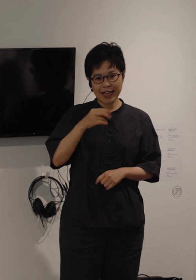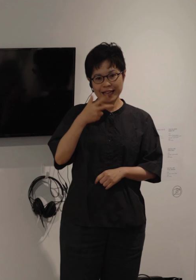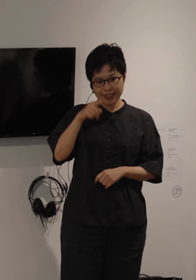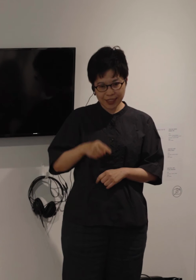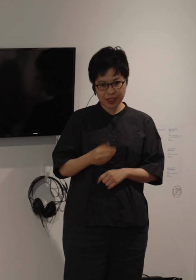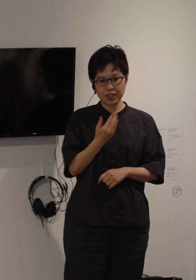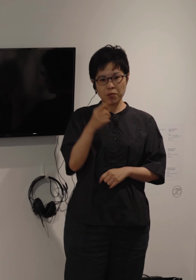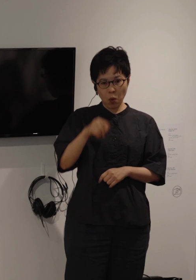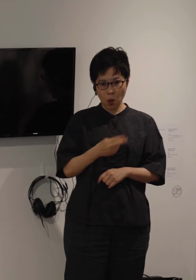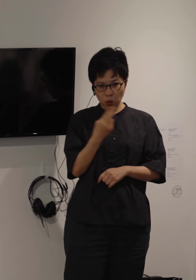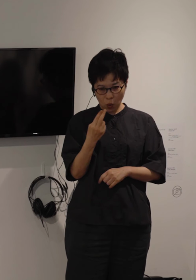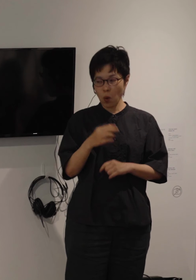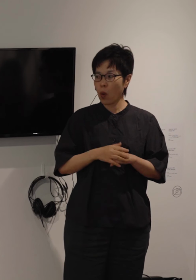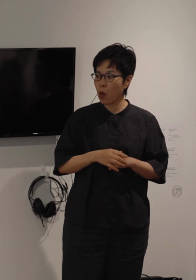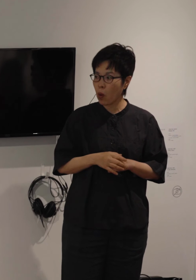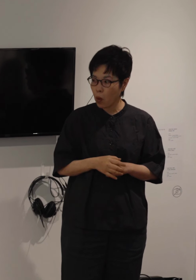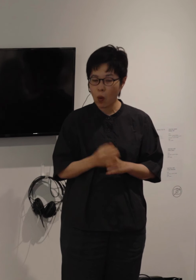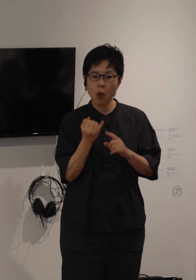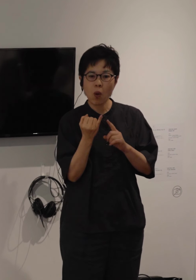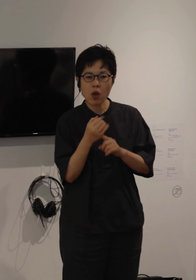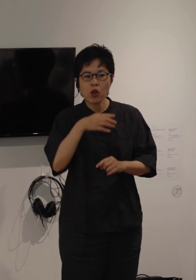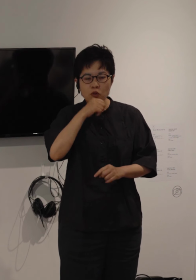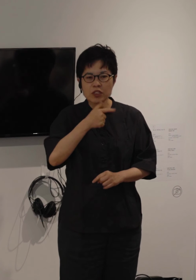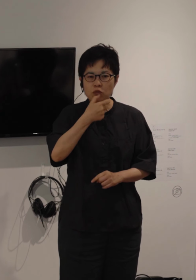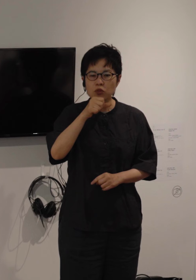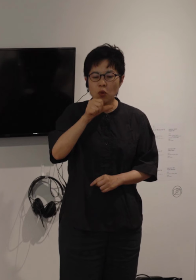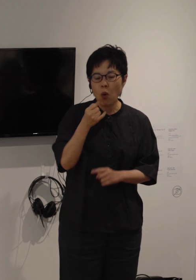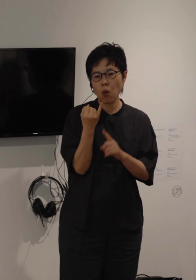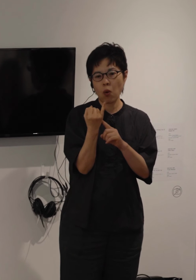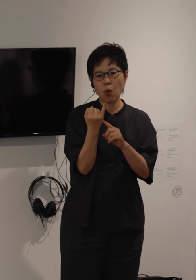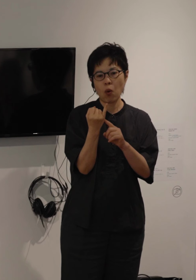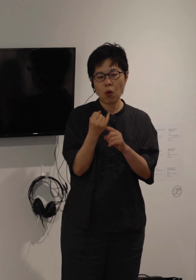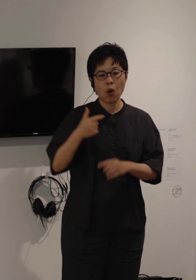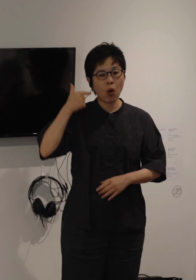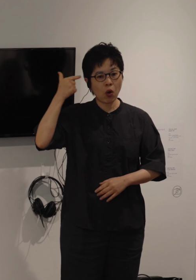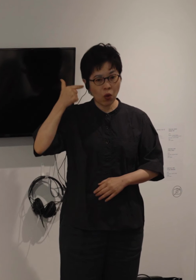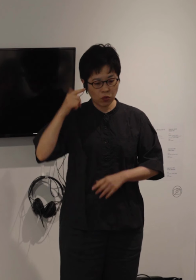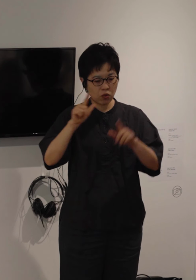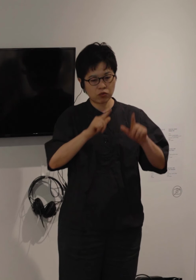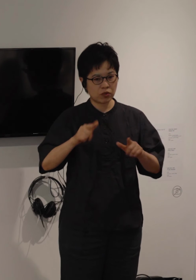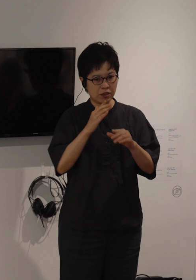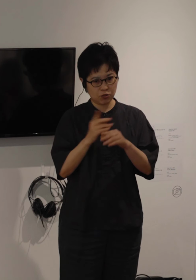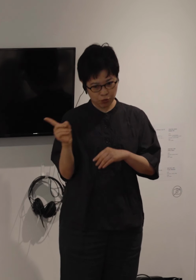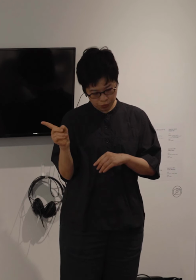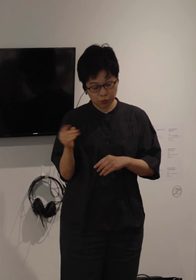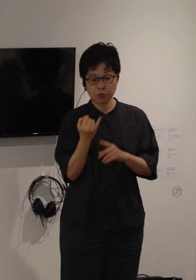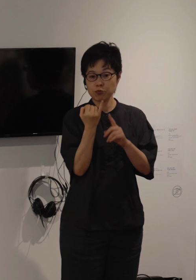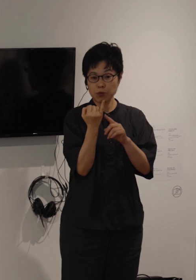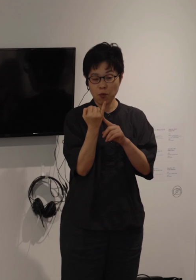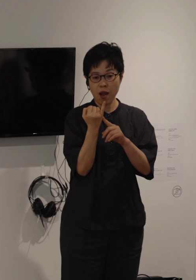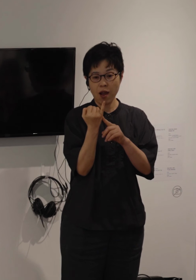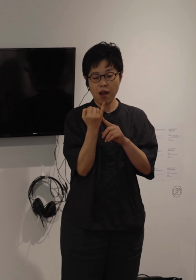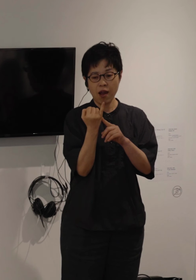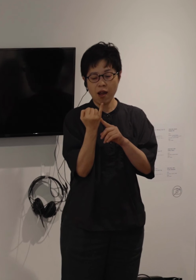And Kathy is a 65-year-old artist that lives in London, but she grew up in a convent and then went